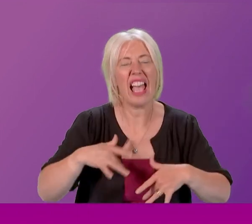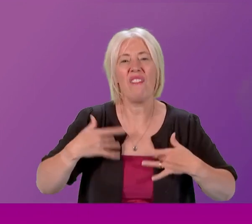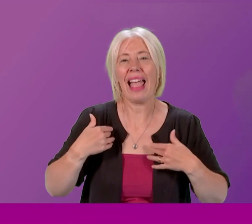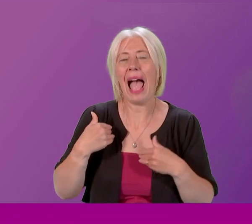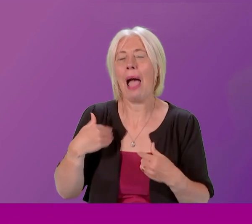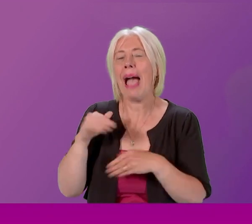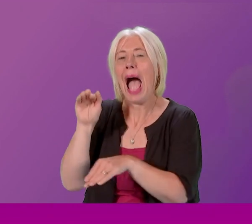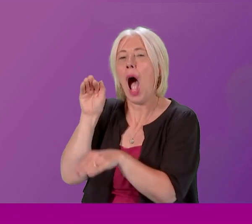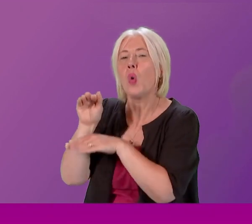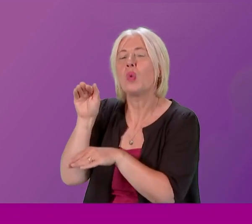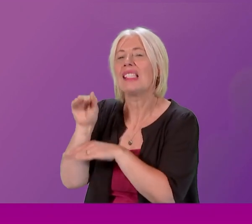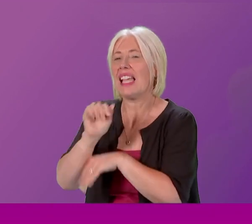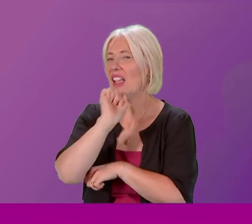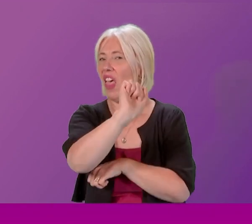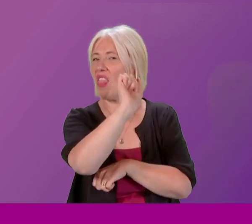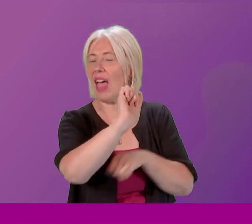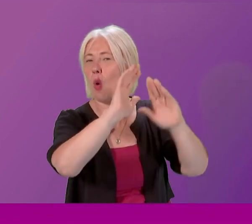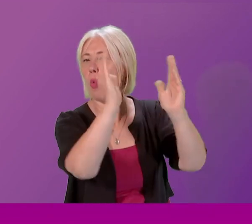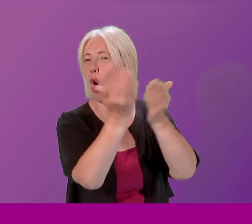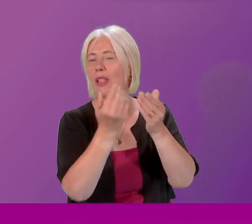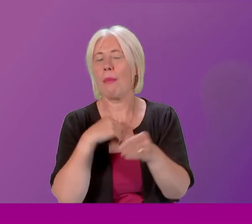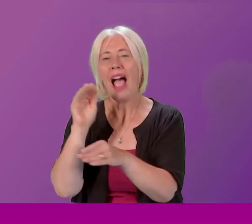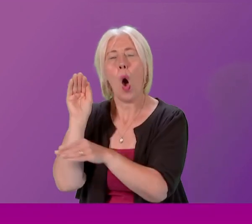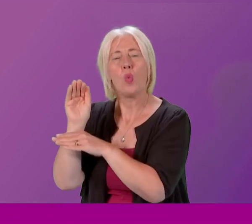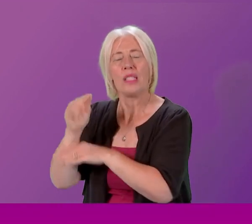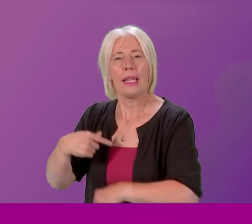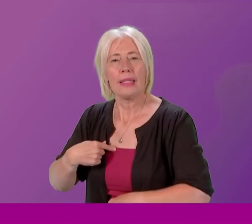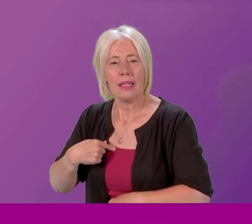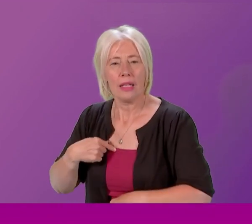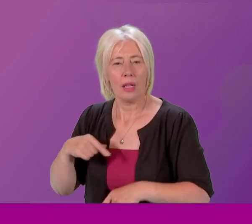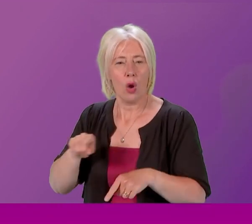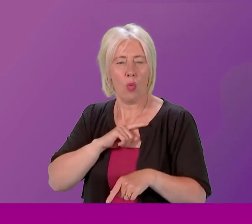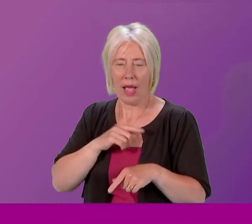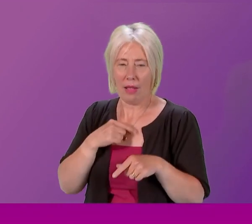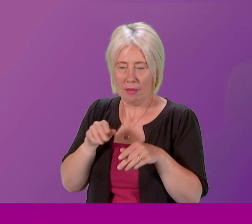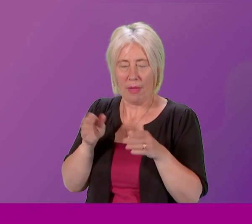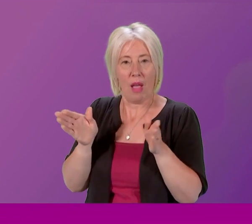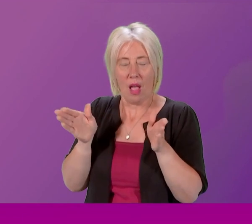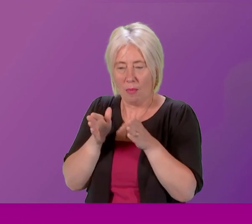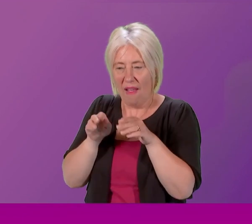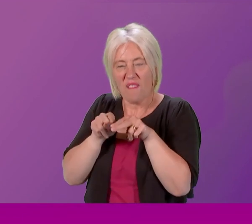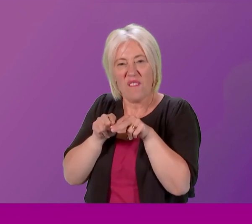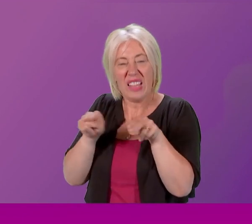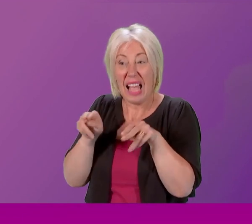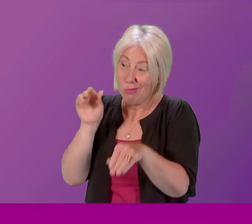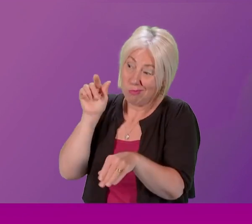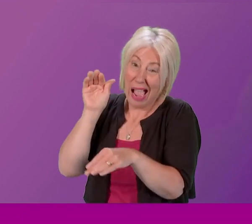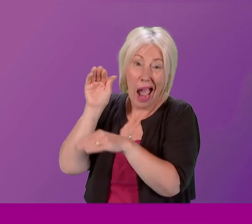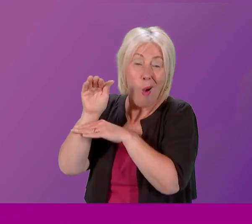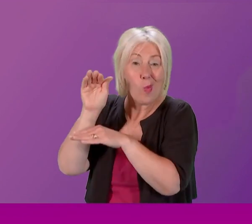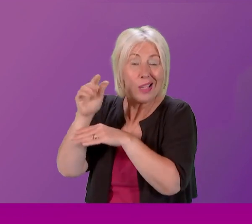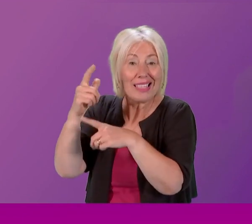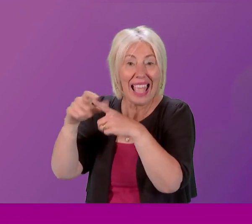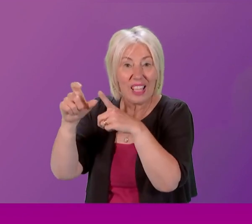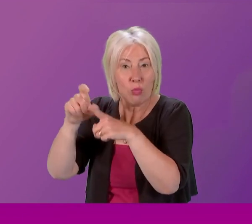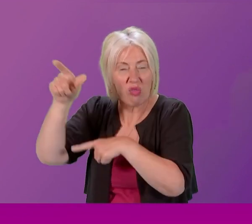outside of that circumference, because I'm in my little flat that's far, far outside of Edinburgh or anywhere in